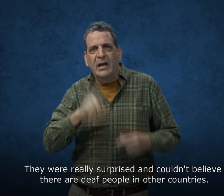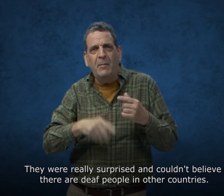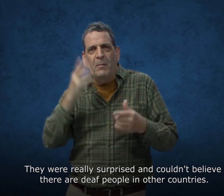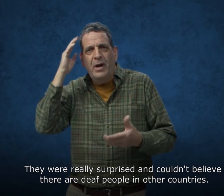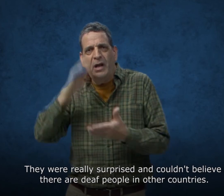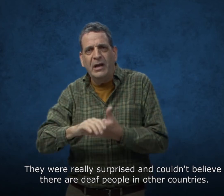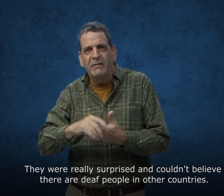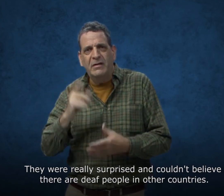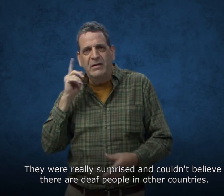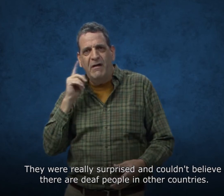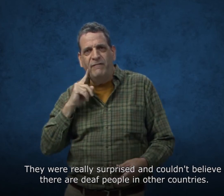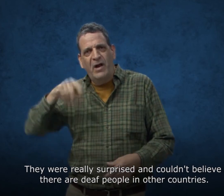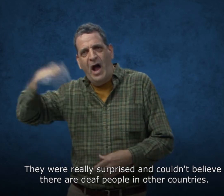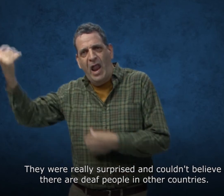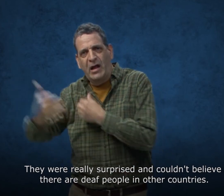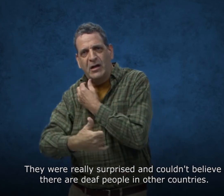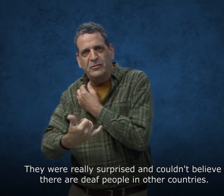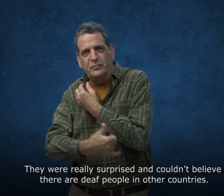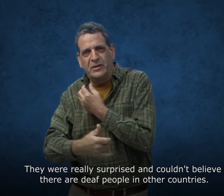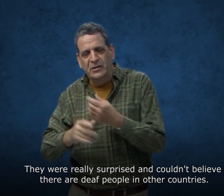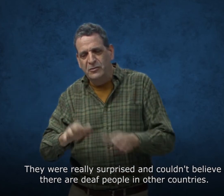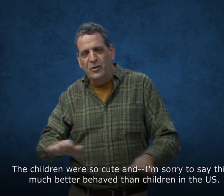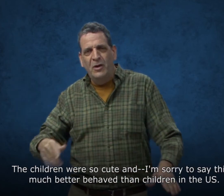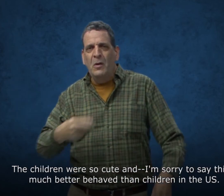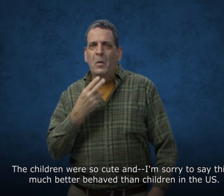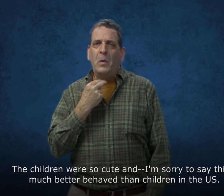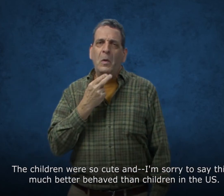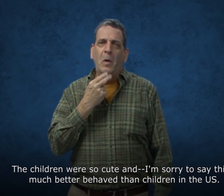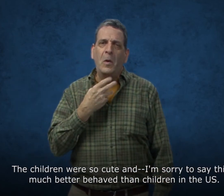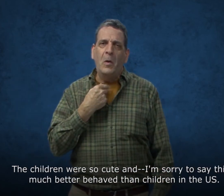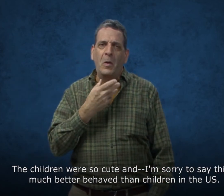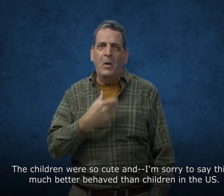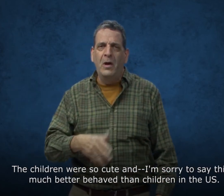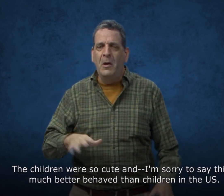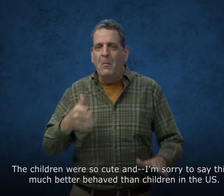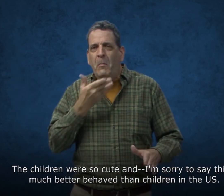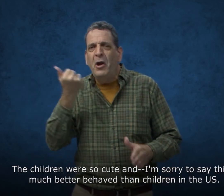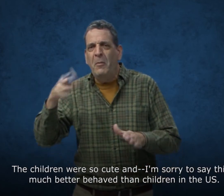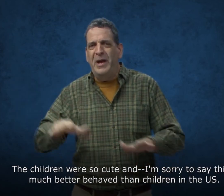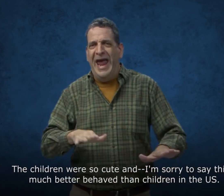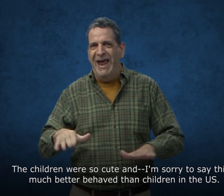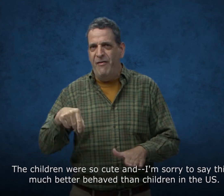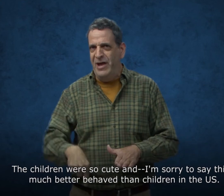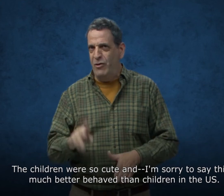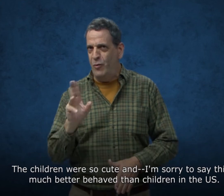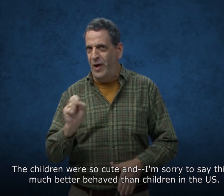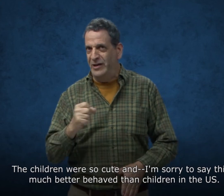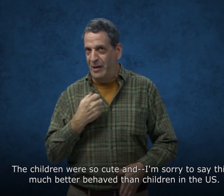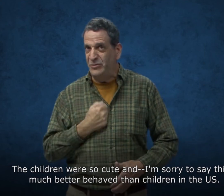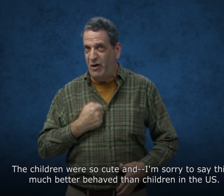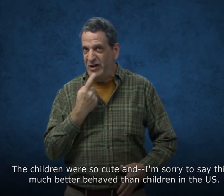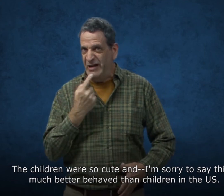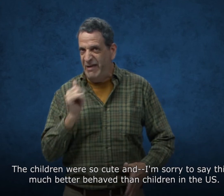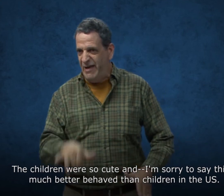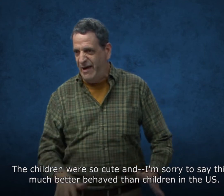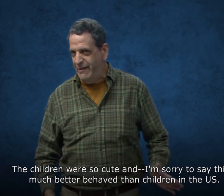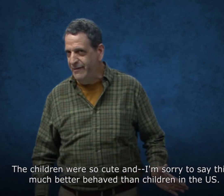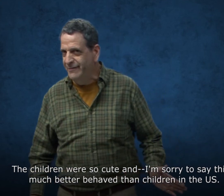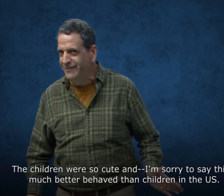couldn't believe there are deaf people in other countries. The children were so cute and, I'm sorry to say this, much better behaved than children in the